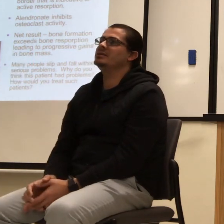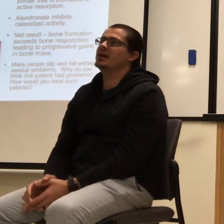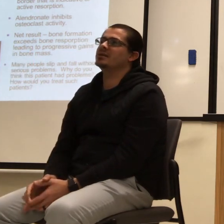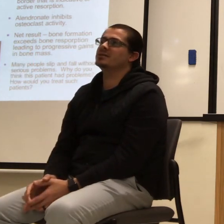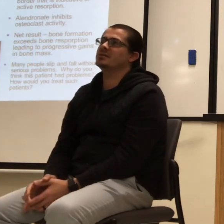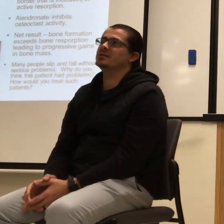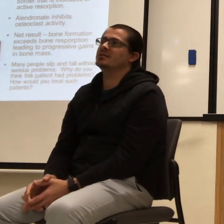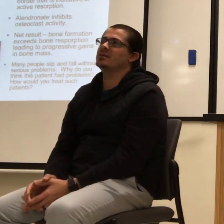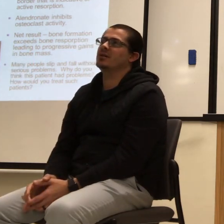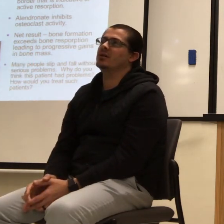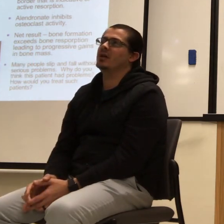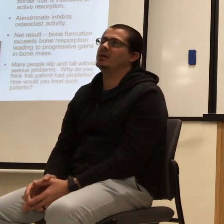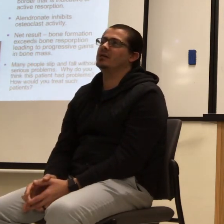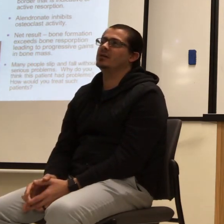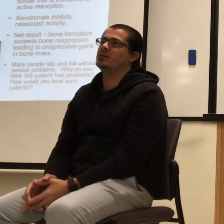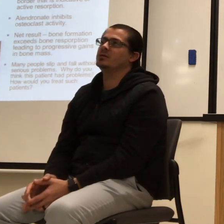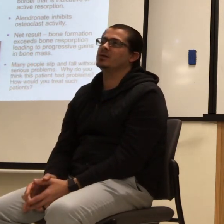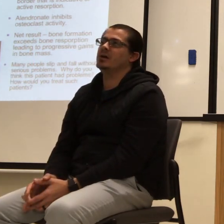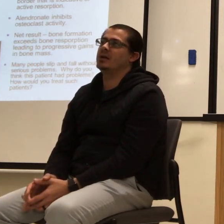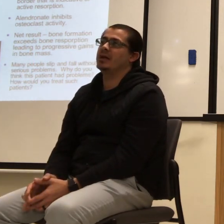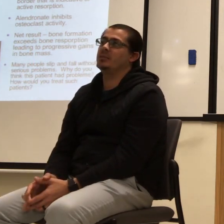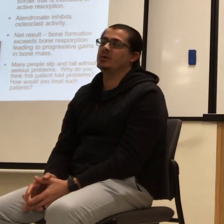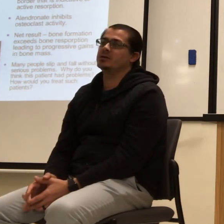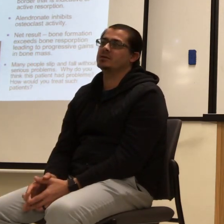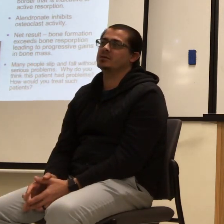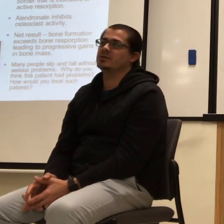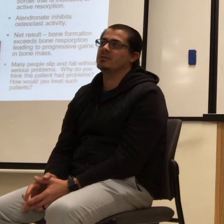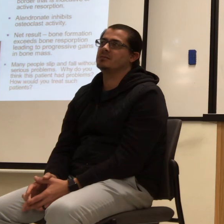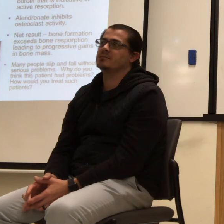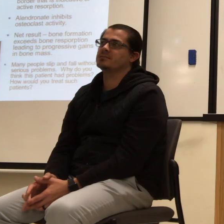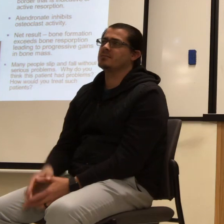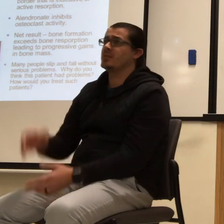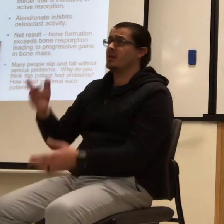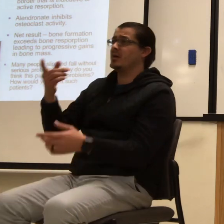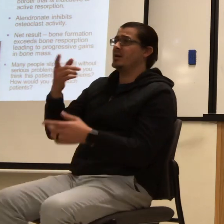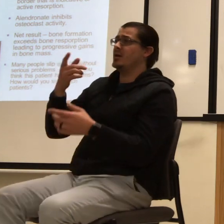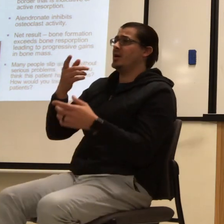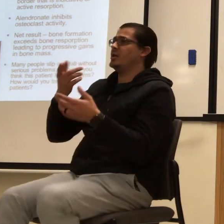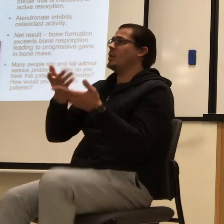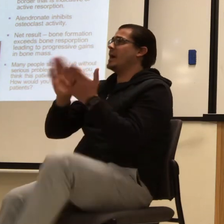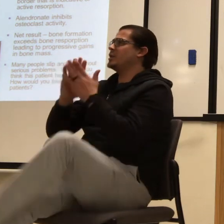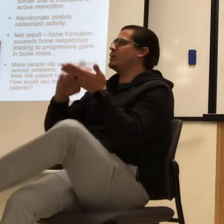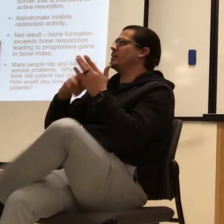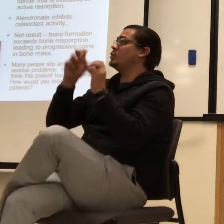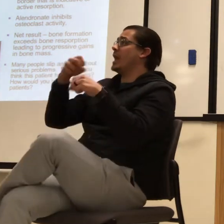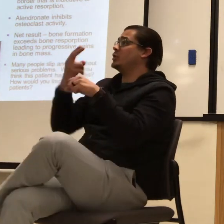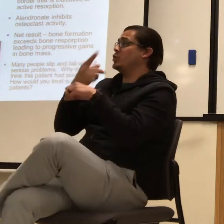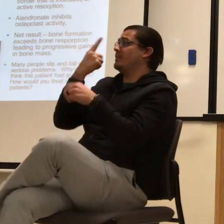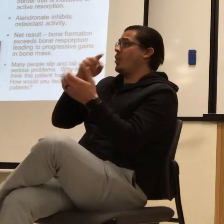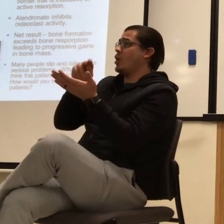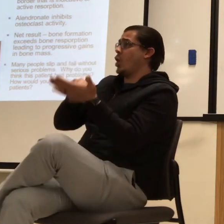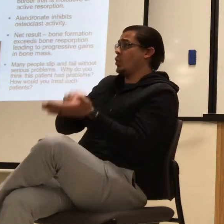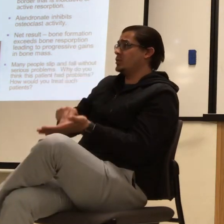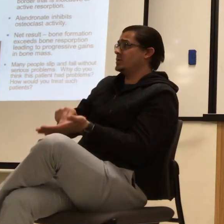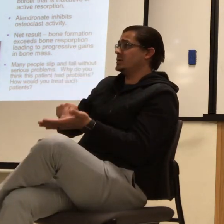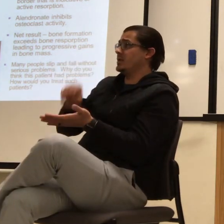the e-text online? Can we use that? And the Are books? you asking what you can use as notes?